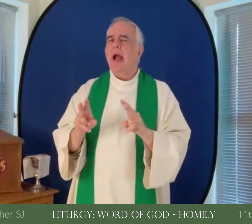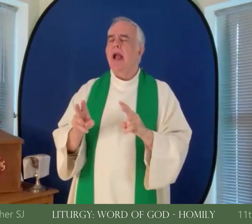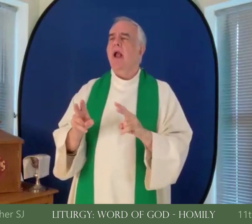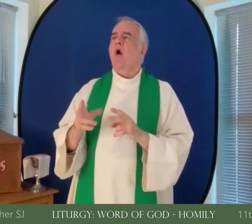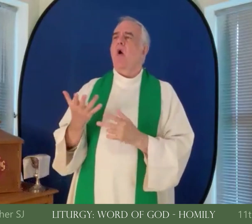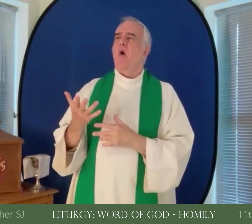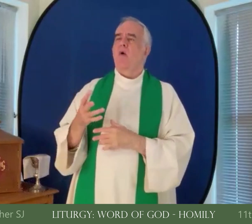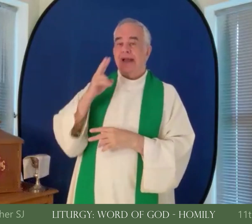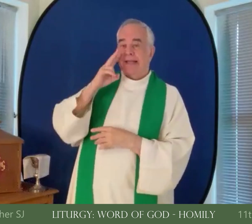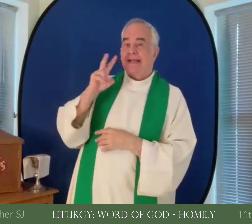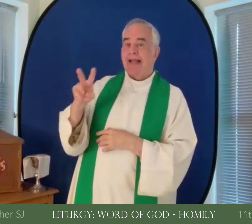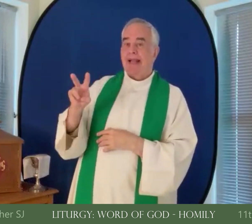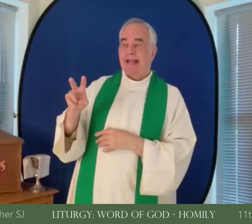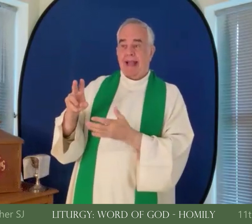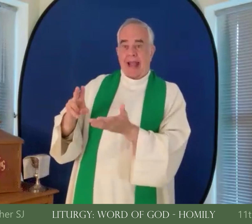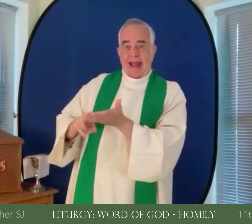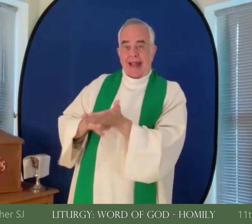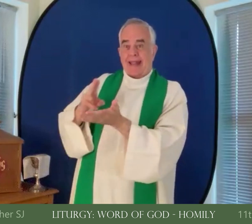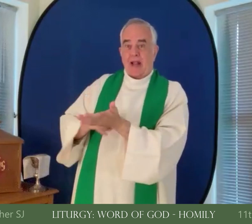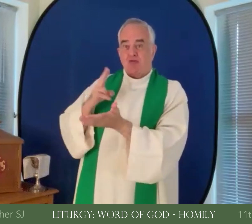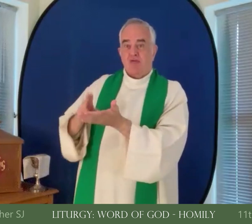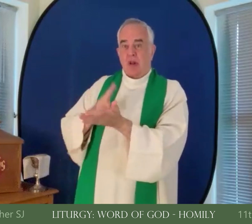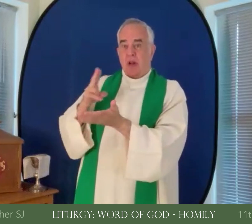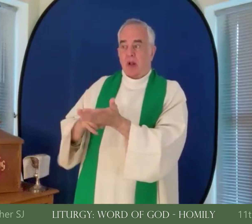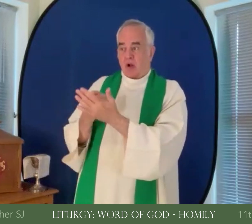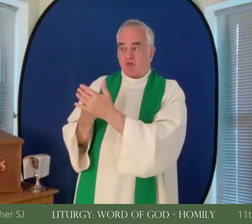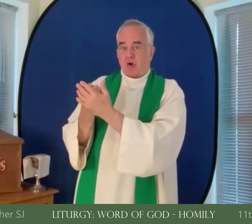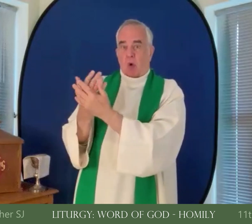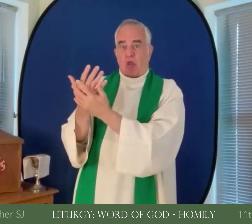good way of seeing natural growth.